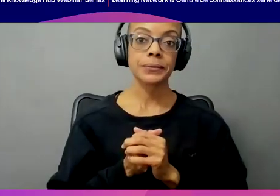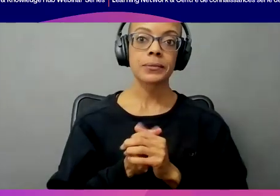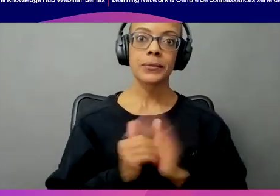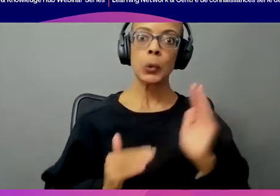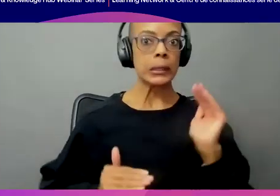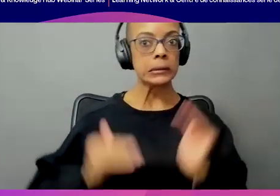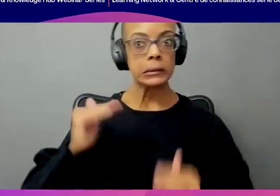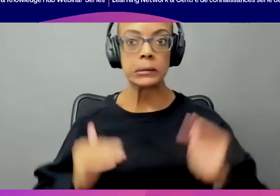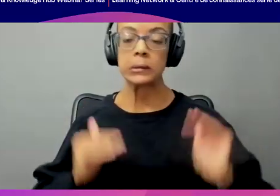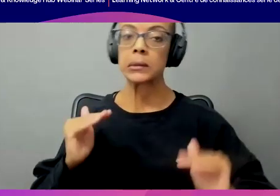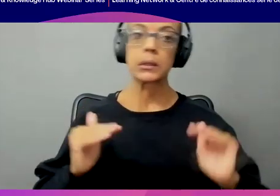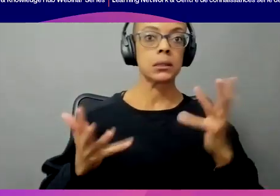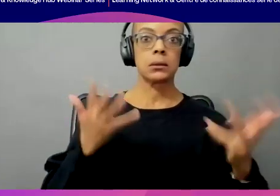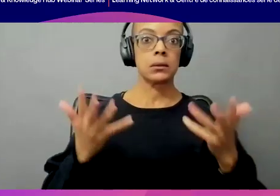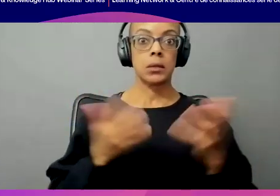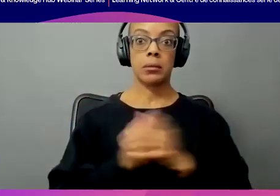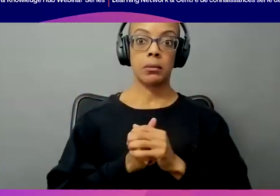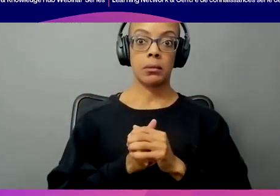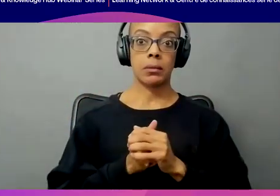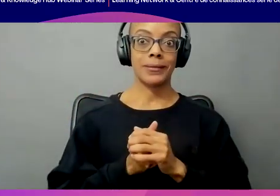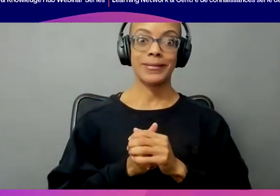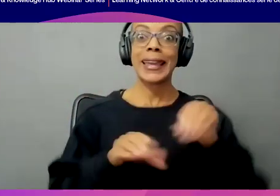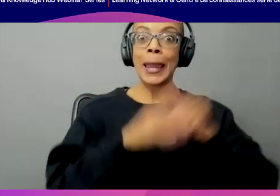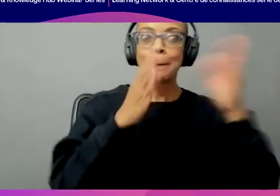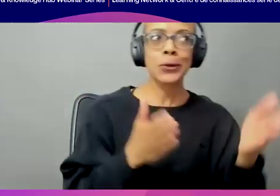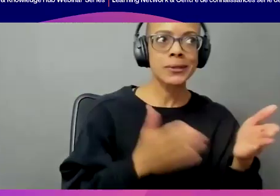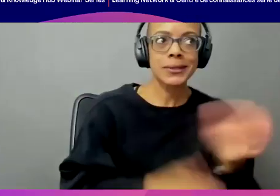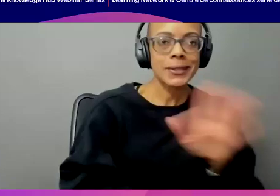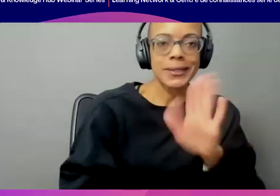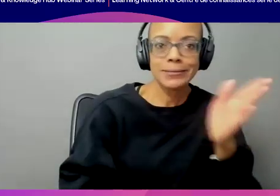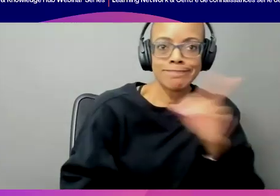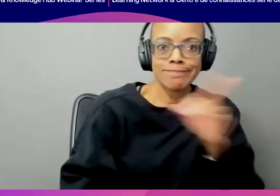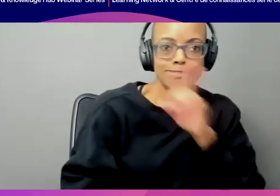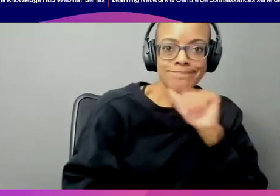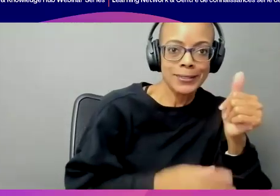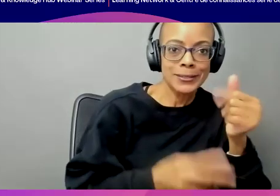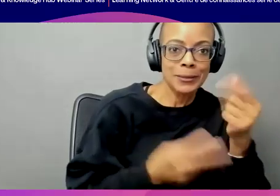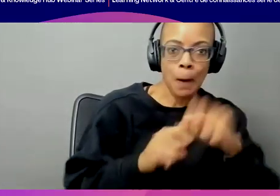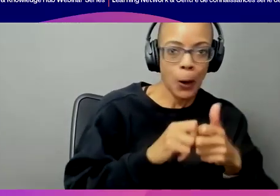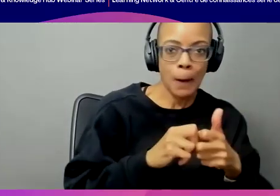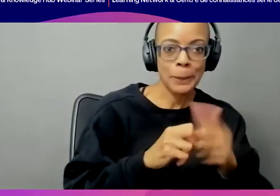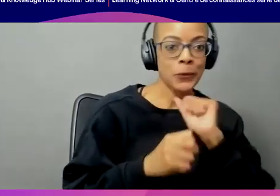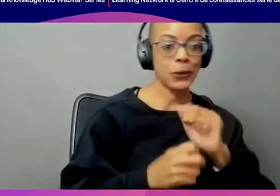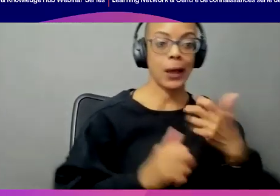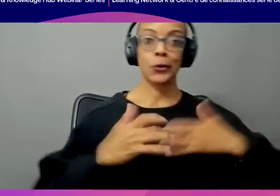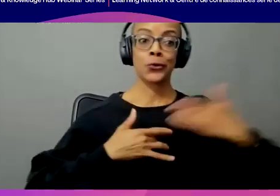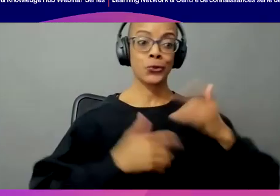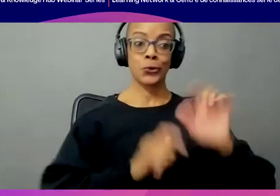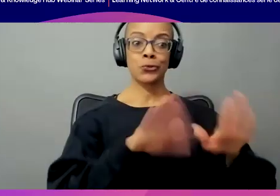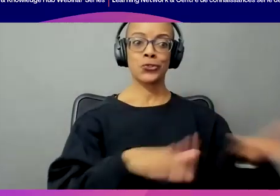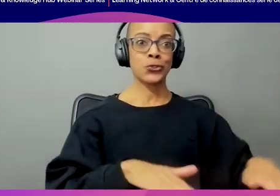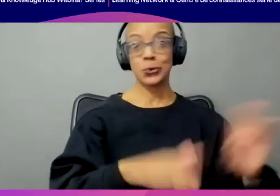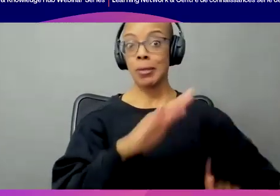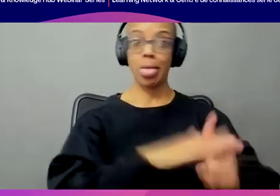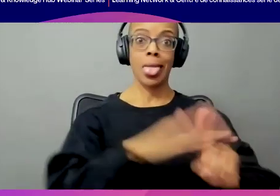balance the need. This isn't going to happen in face-to-face services. You're going to be worrying about the children walking in the room. On the